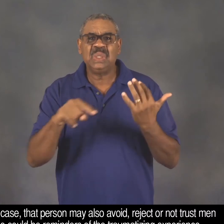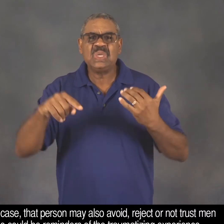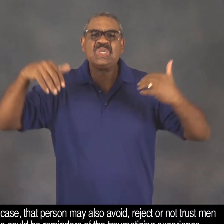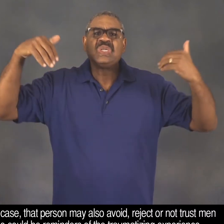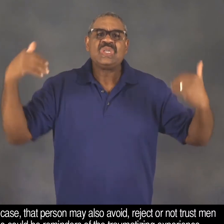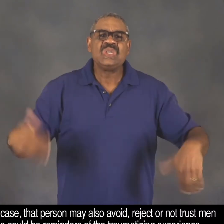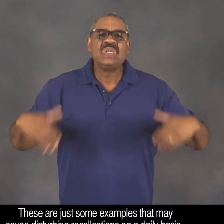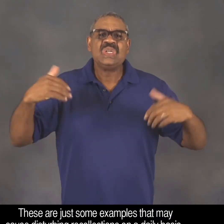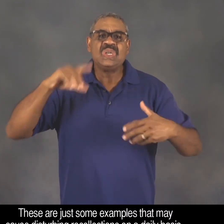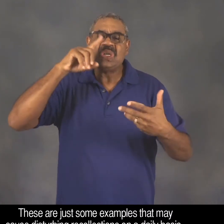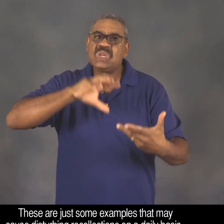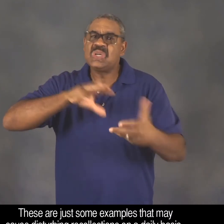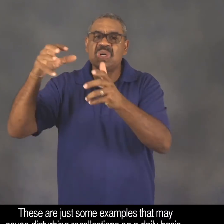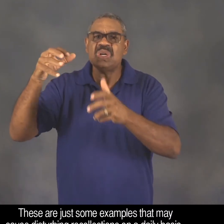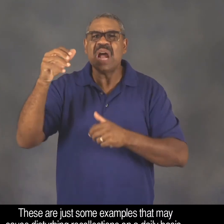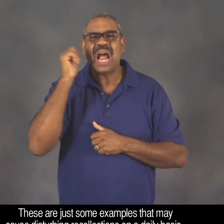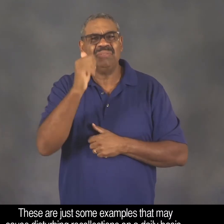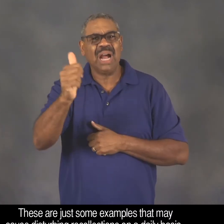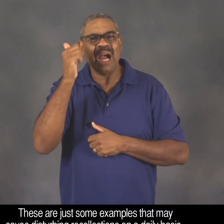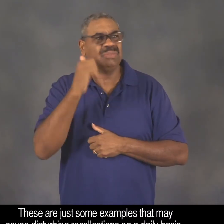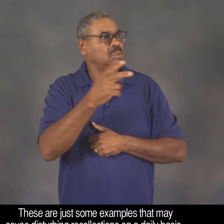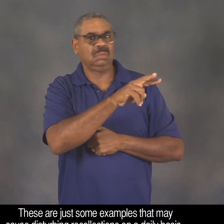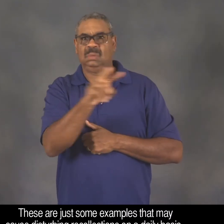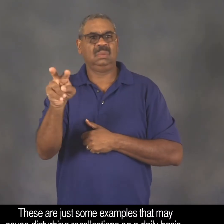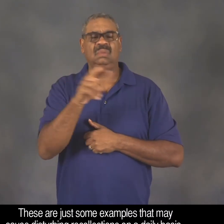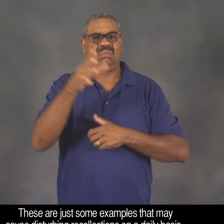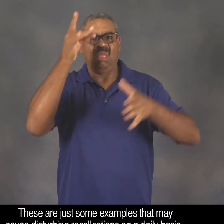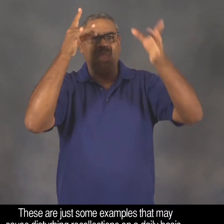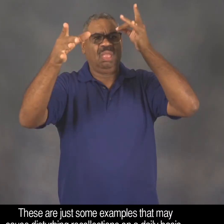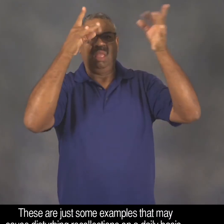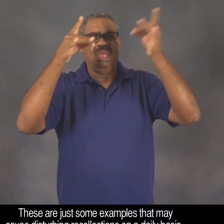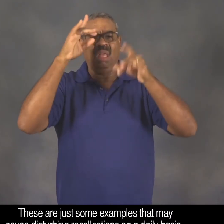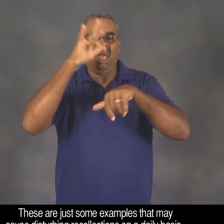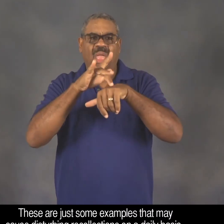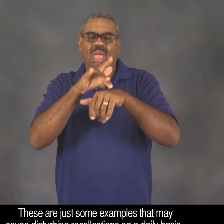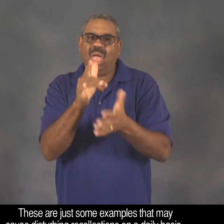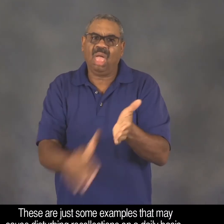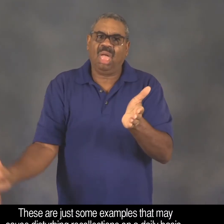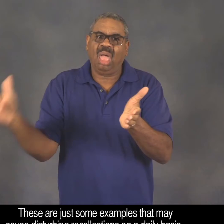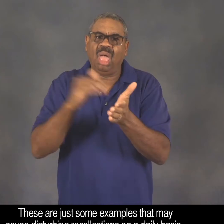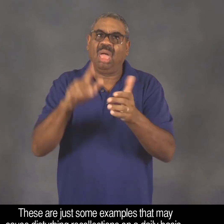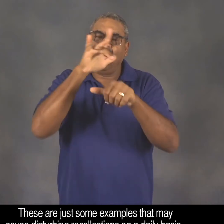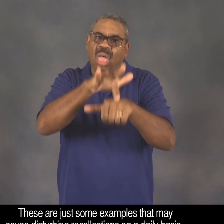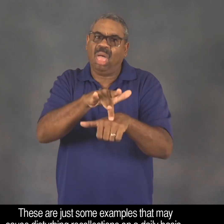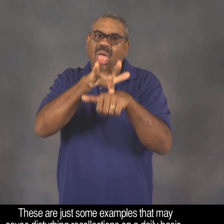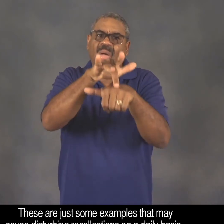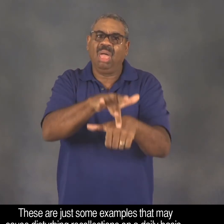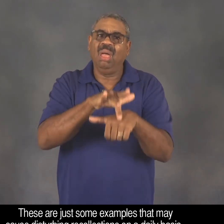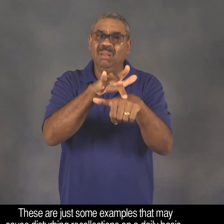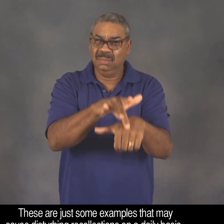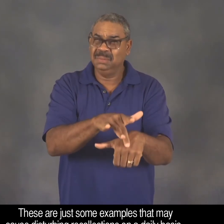experience. These are just some examples that may cause disturbing recollections on a daily